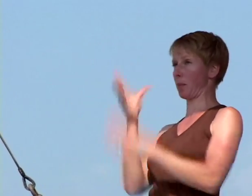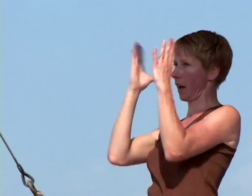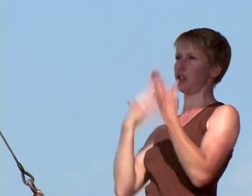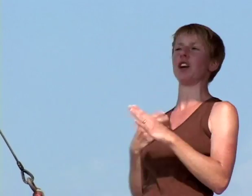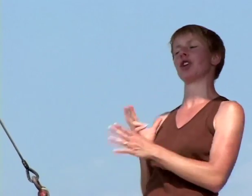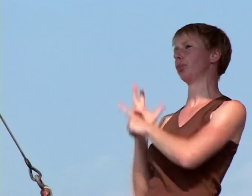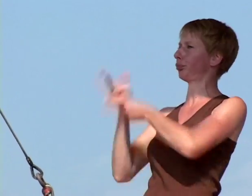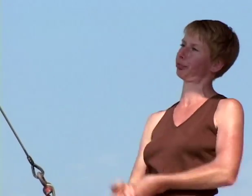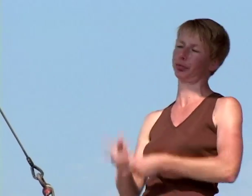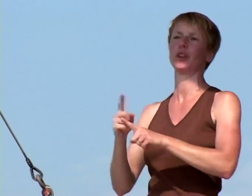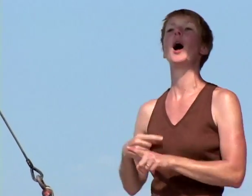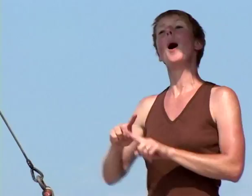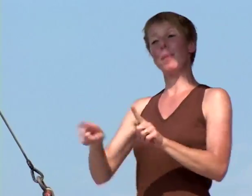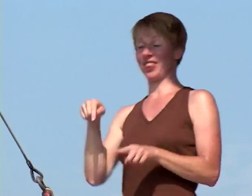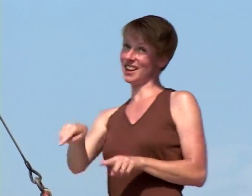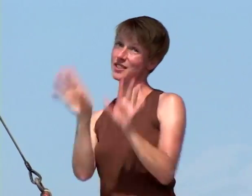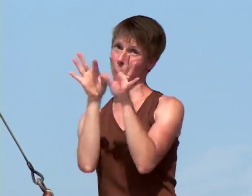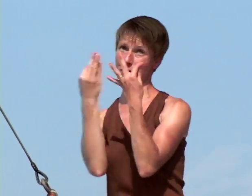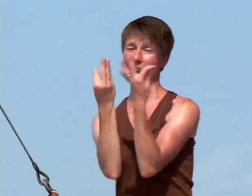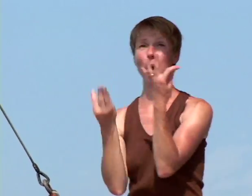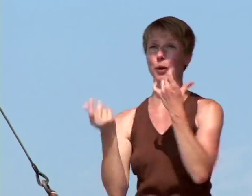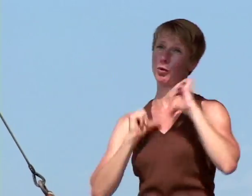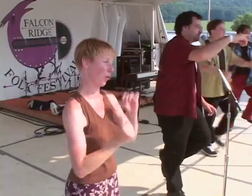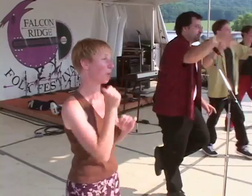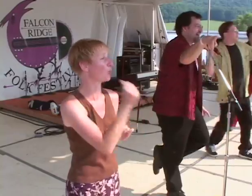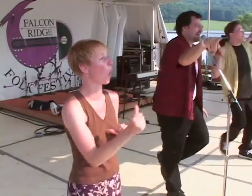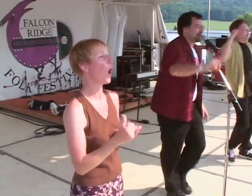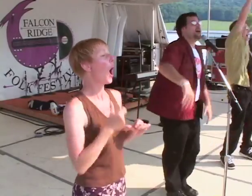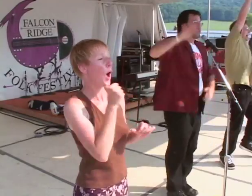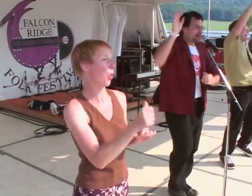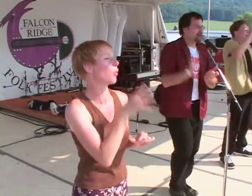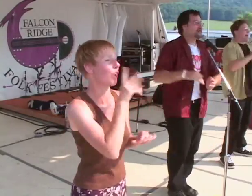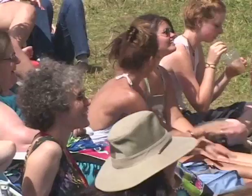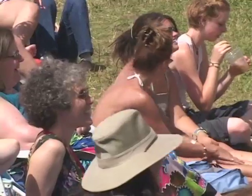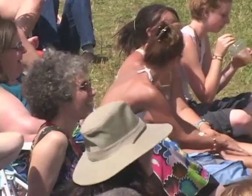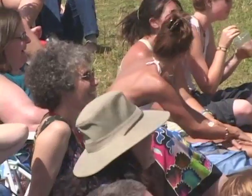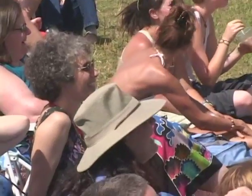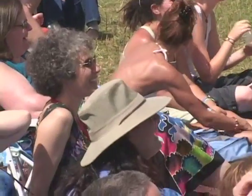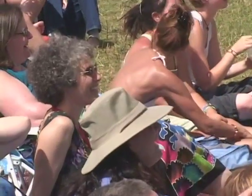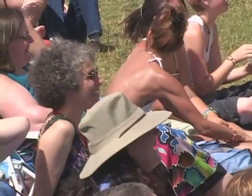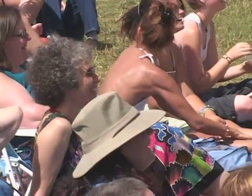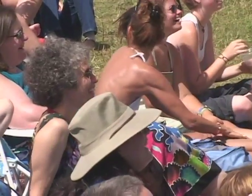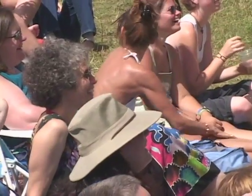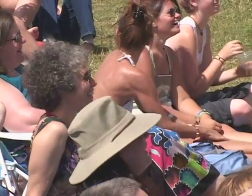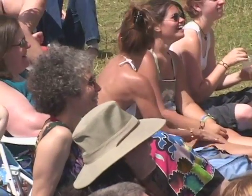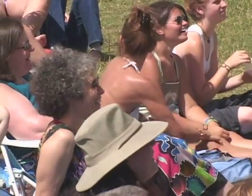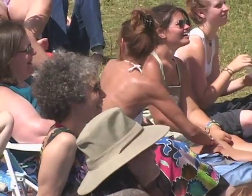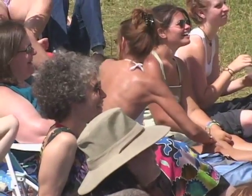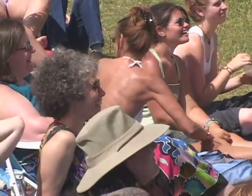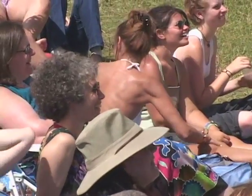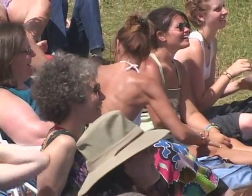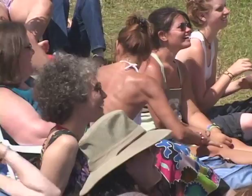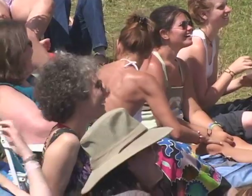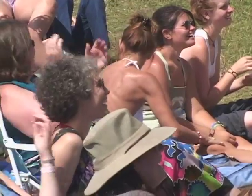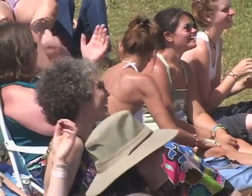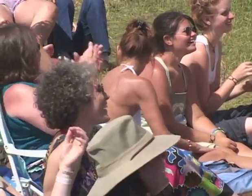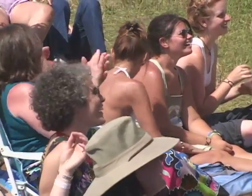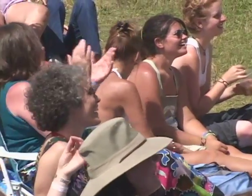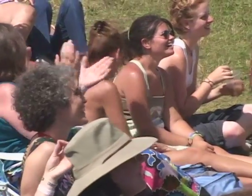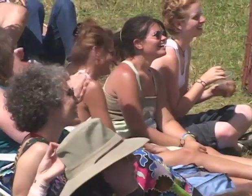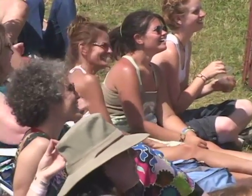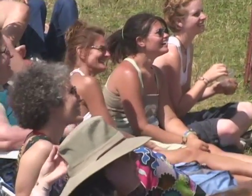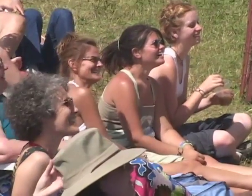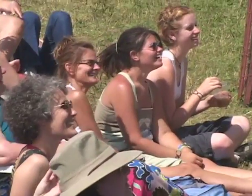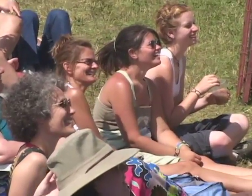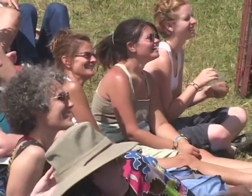employ. Since this is a family show, I won't do this punchline. Hey, now everybody's dying. So until our cheers are dried, no way.